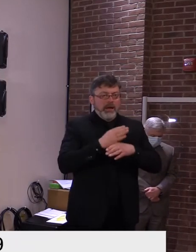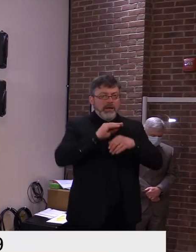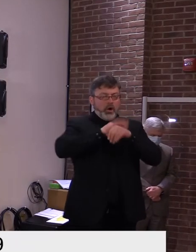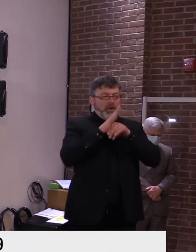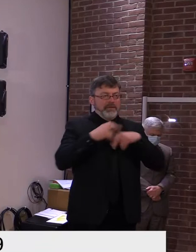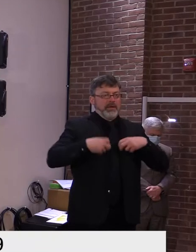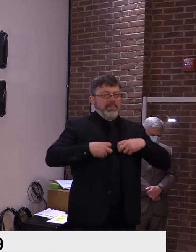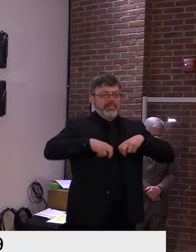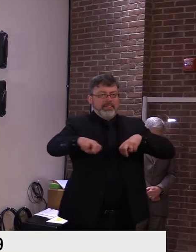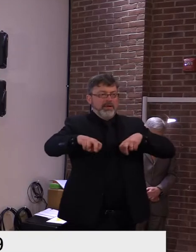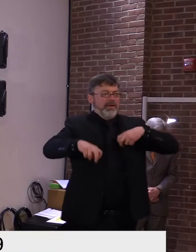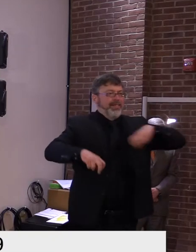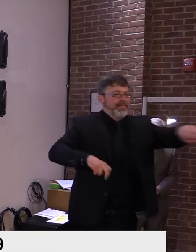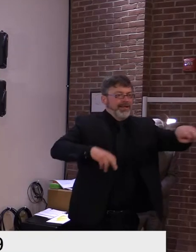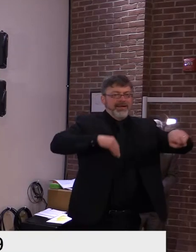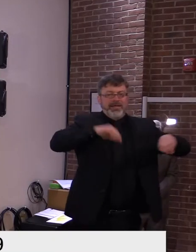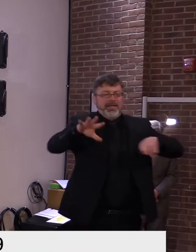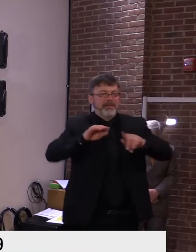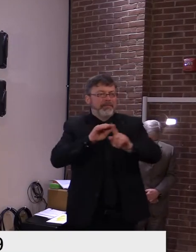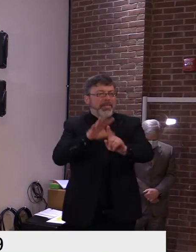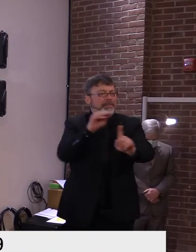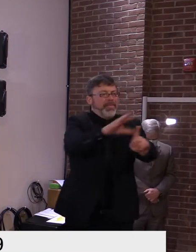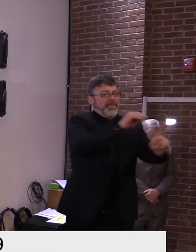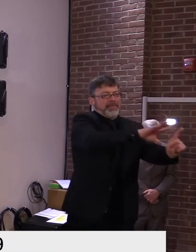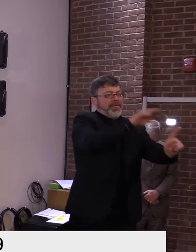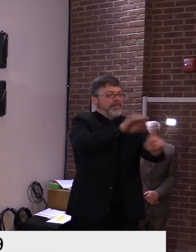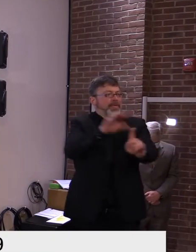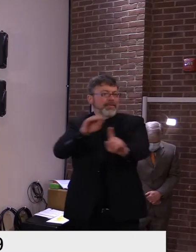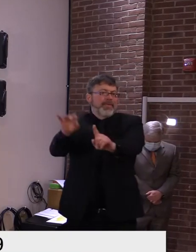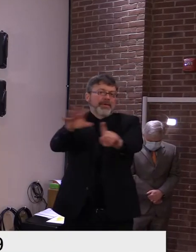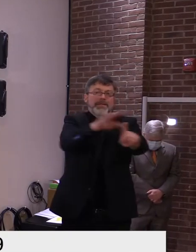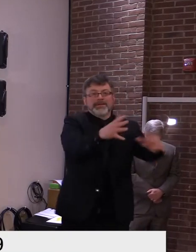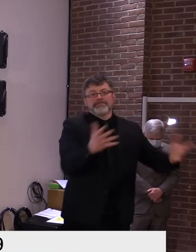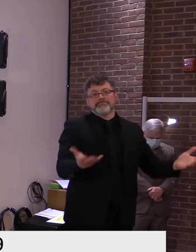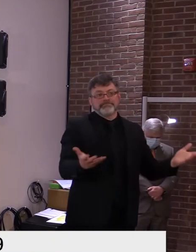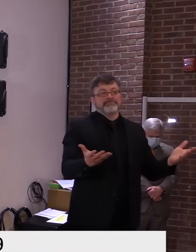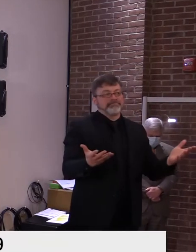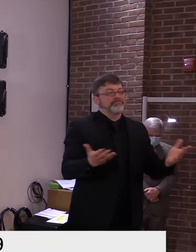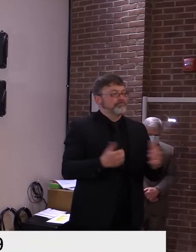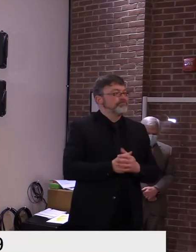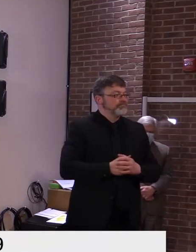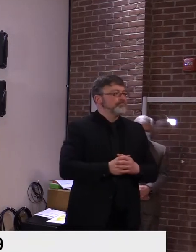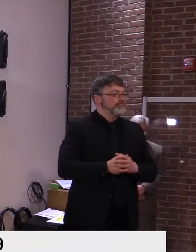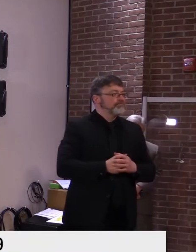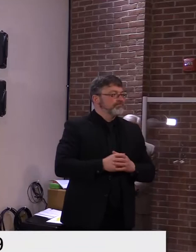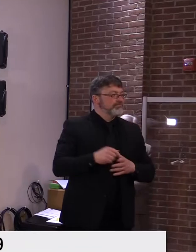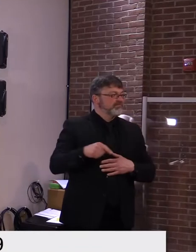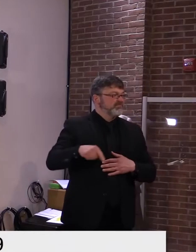these will move Vermont to the finish line quicker so that we all can benefit.